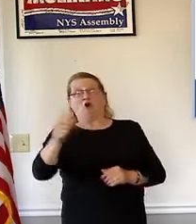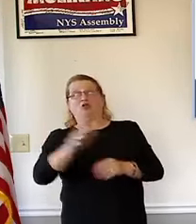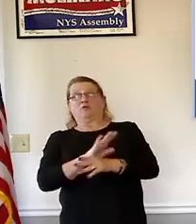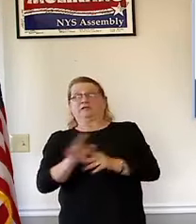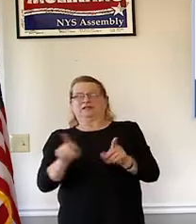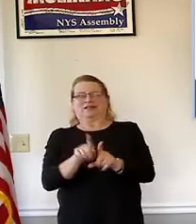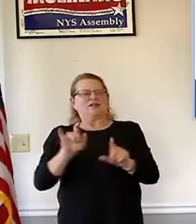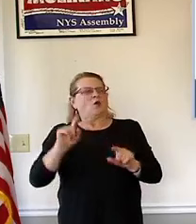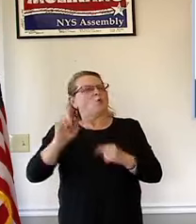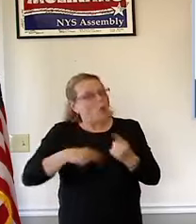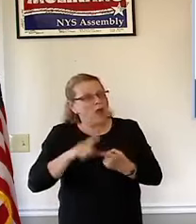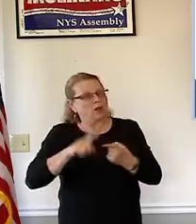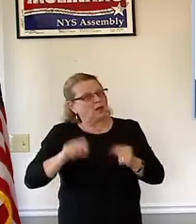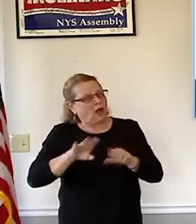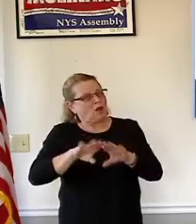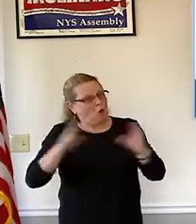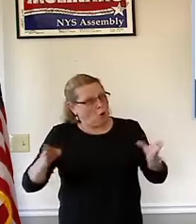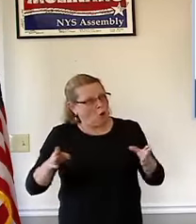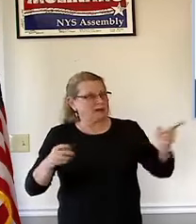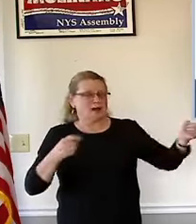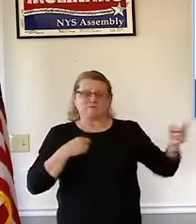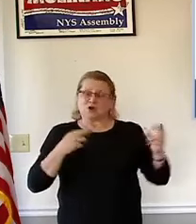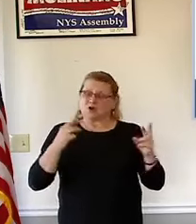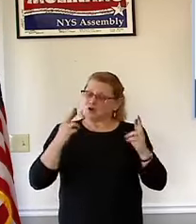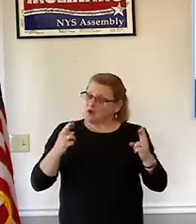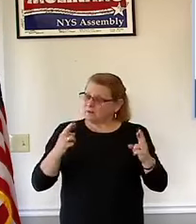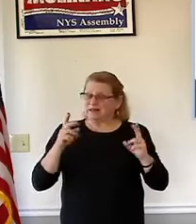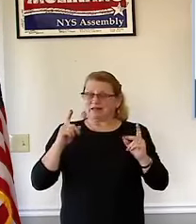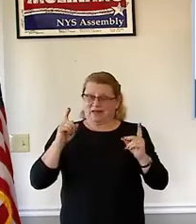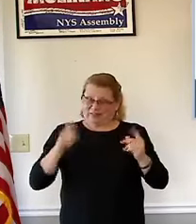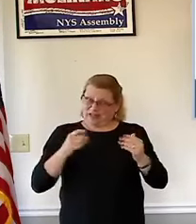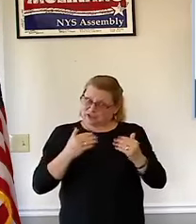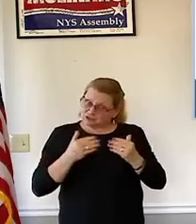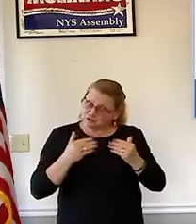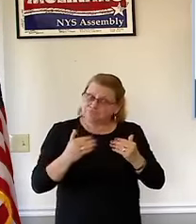guidance ahead of this region moving into phase four, and